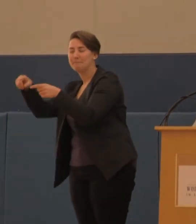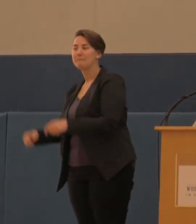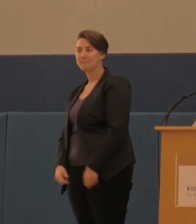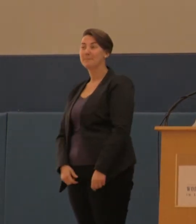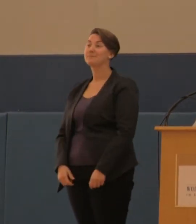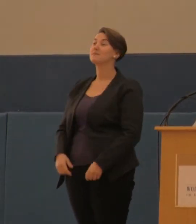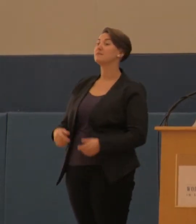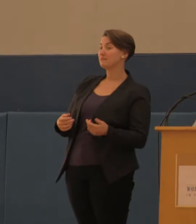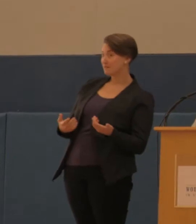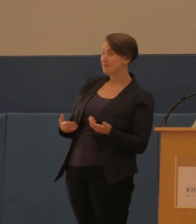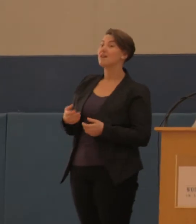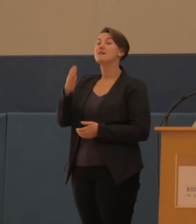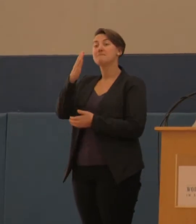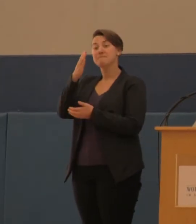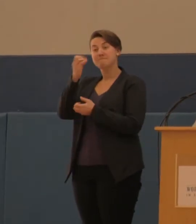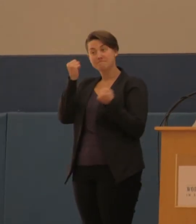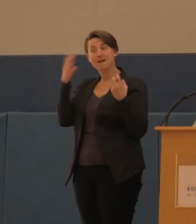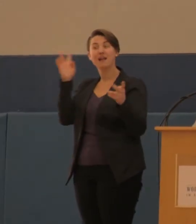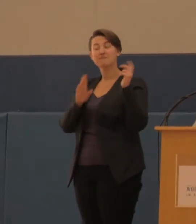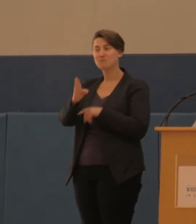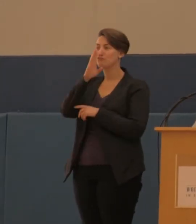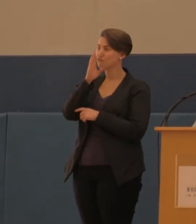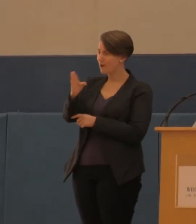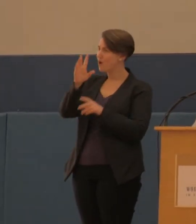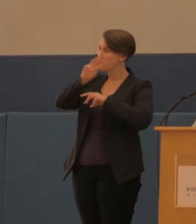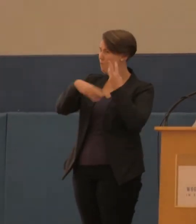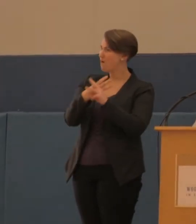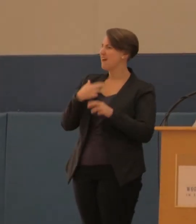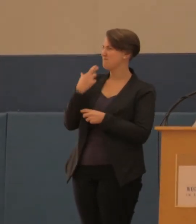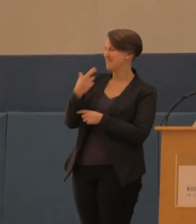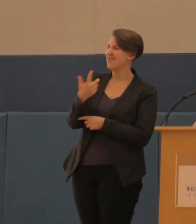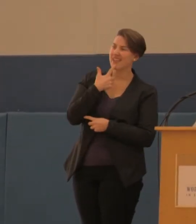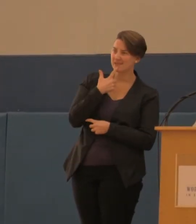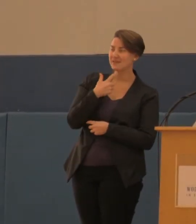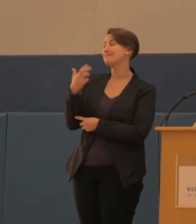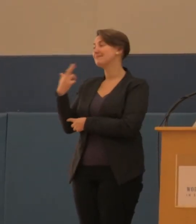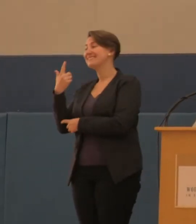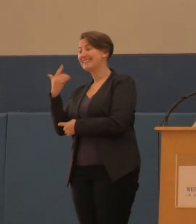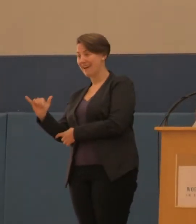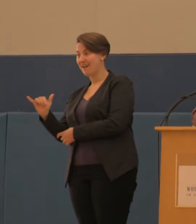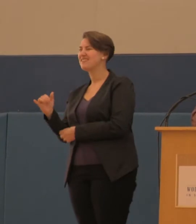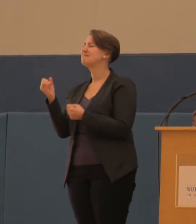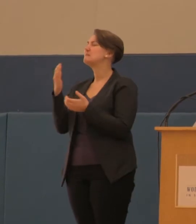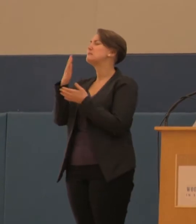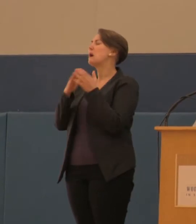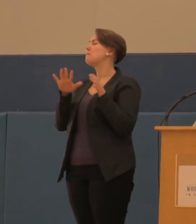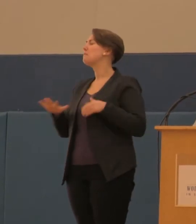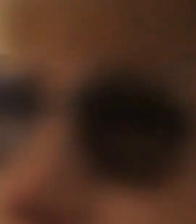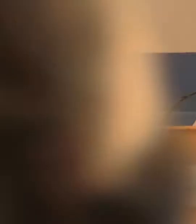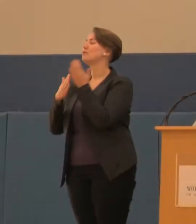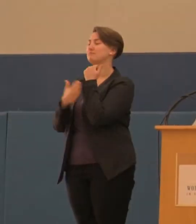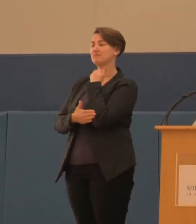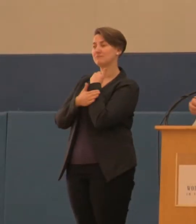And while many in the heteronormative world have their best gay friend, best lesbian friend, there are still places here in the United States